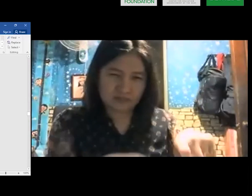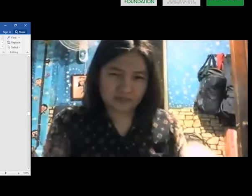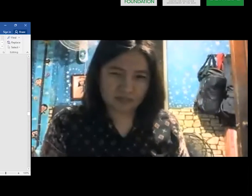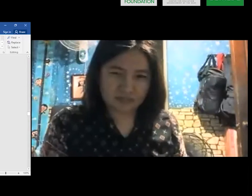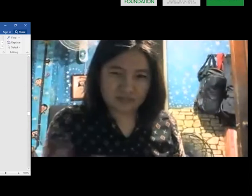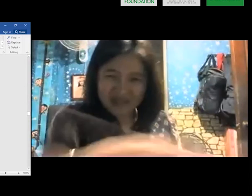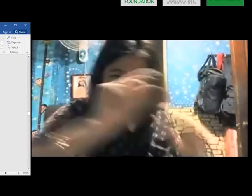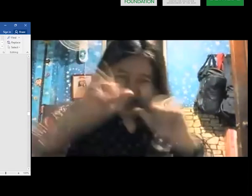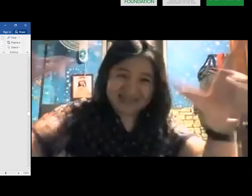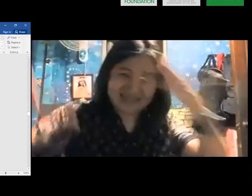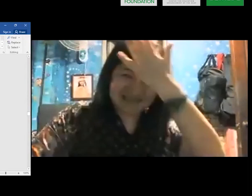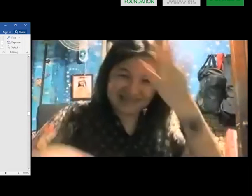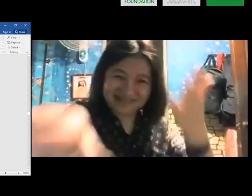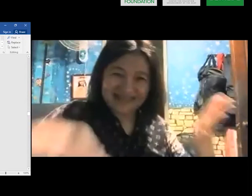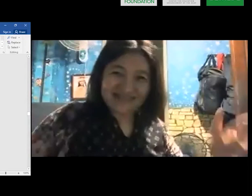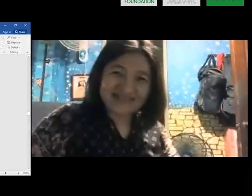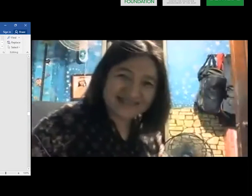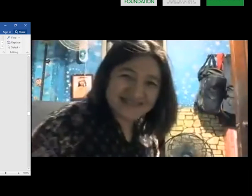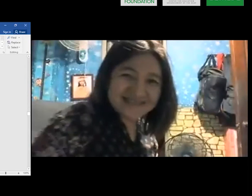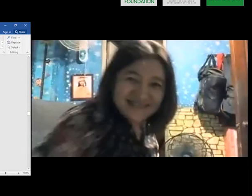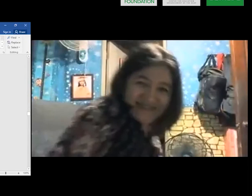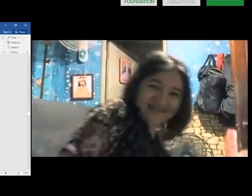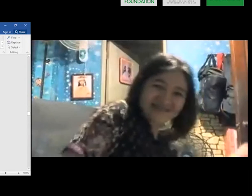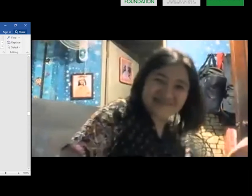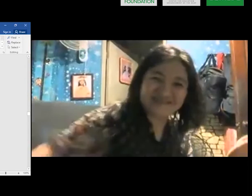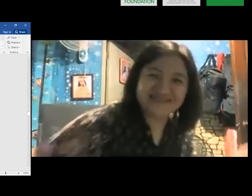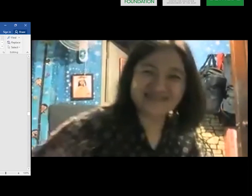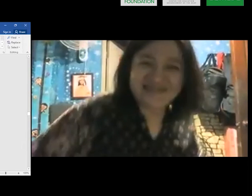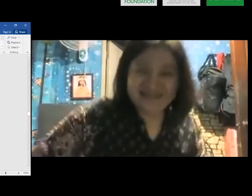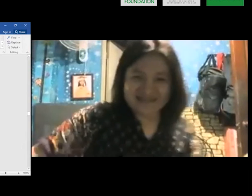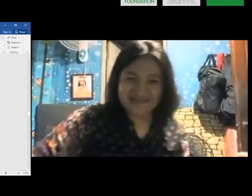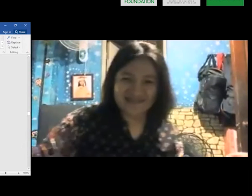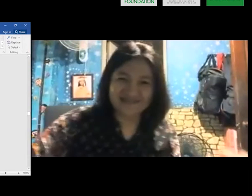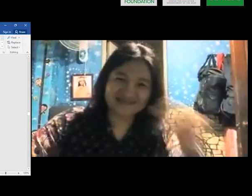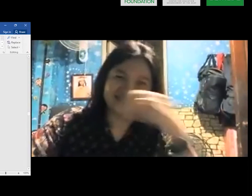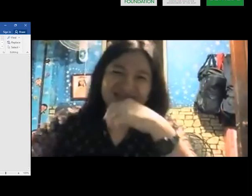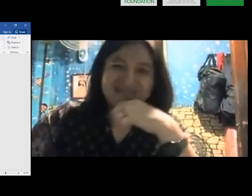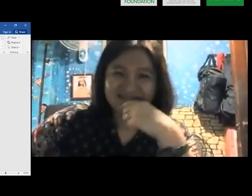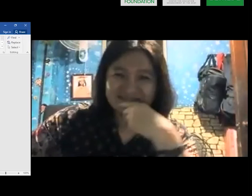Because honestly, for me, I'm only getting 30% of it.